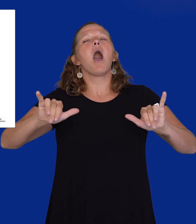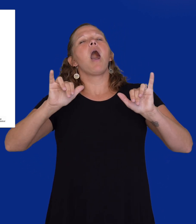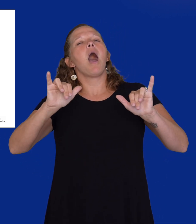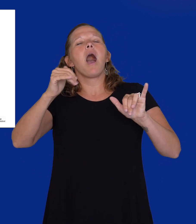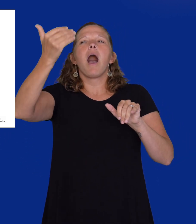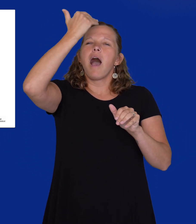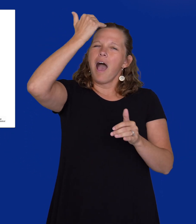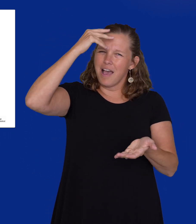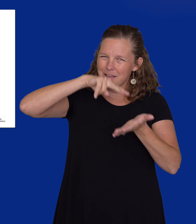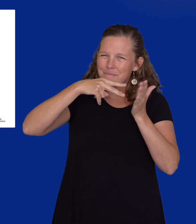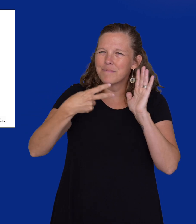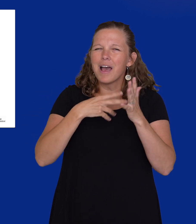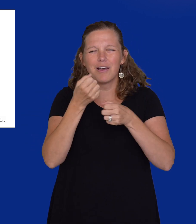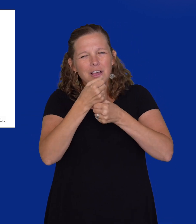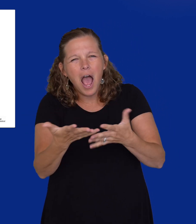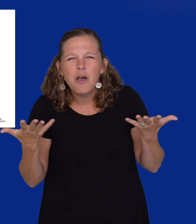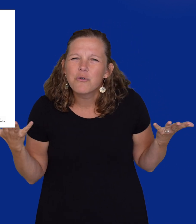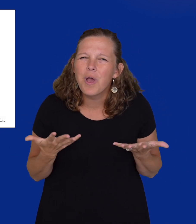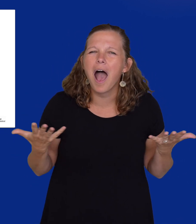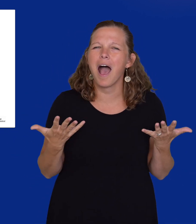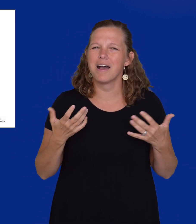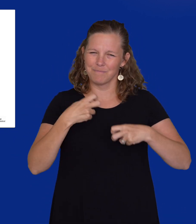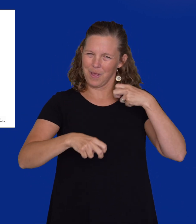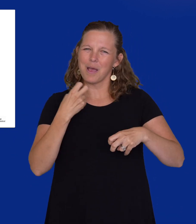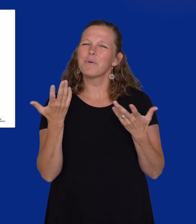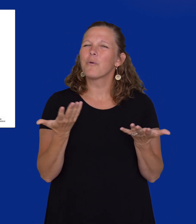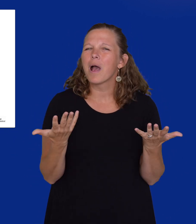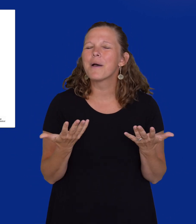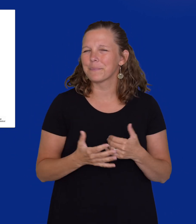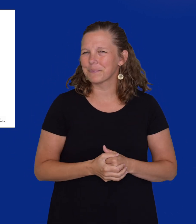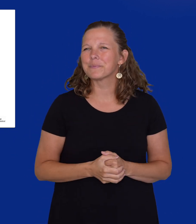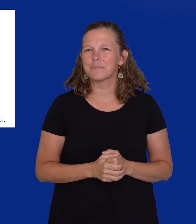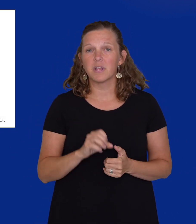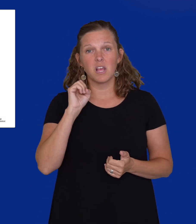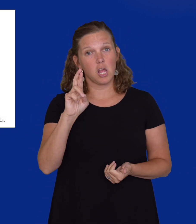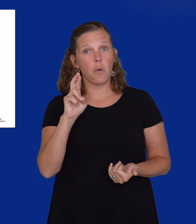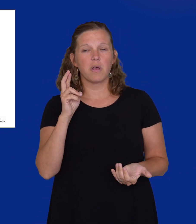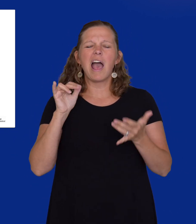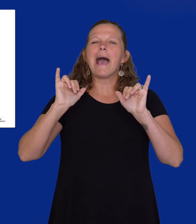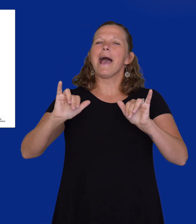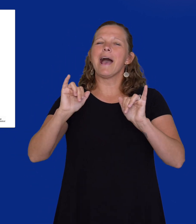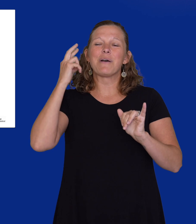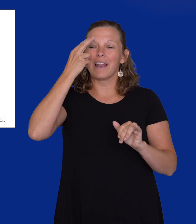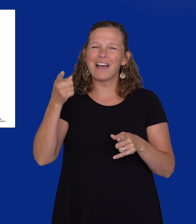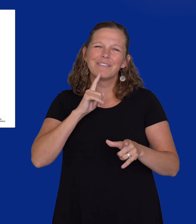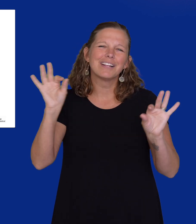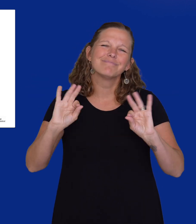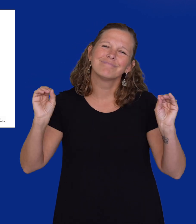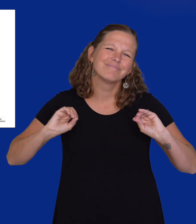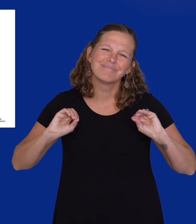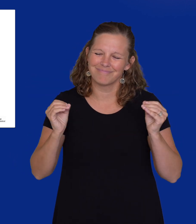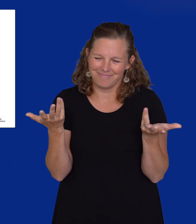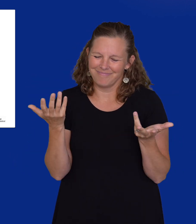either upgraded to pathogenic or disease-causing, or downgraded